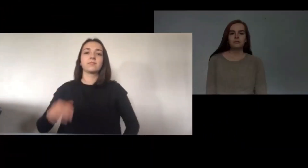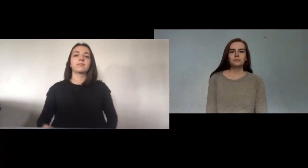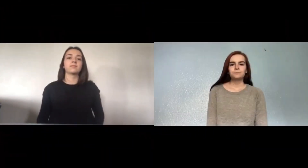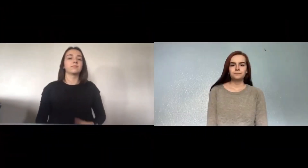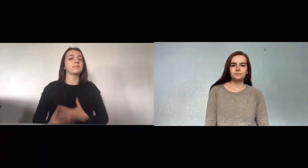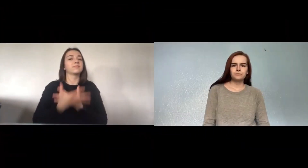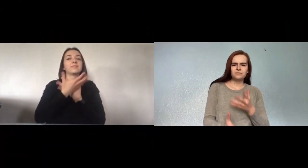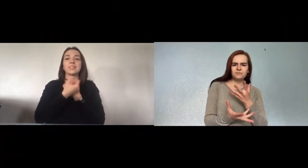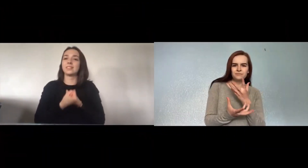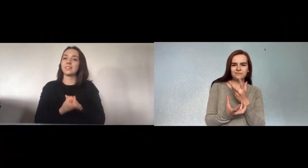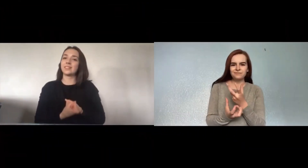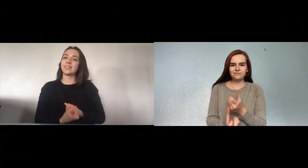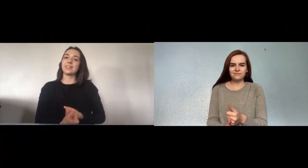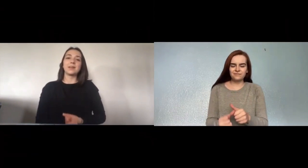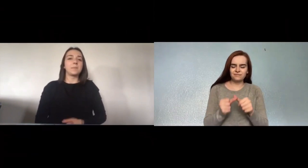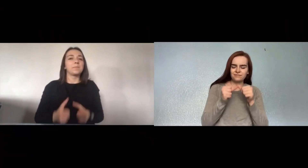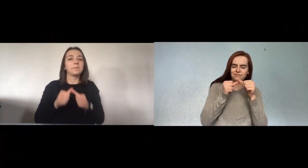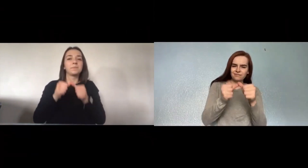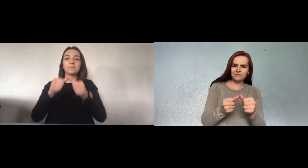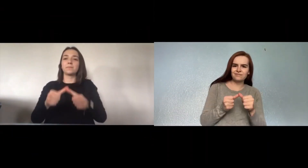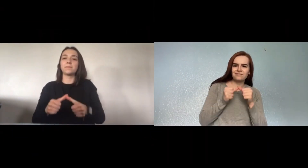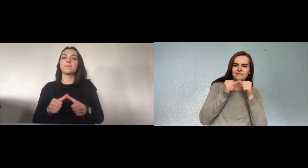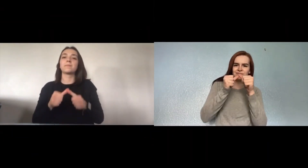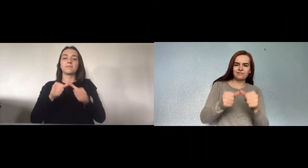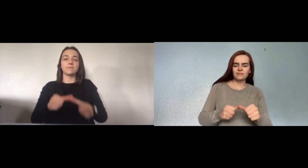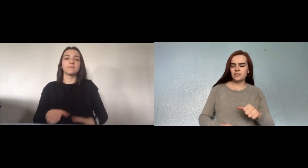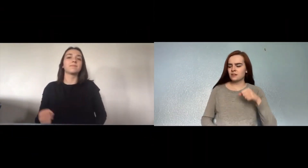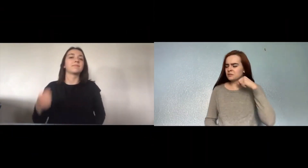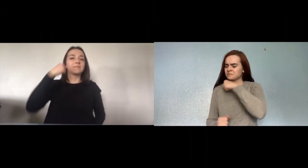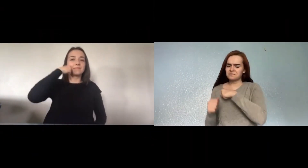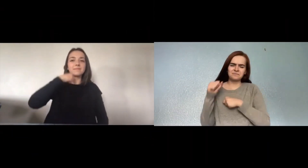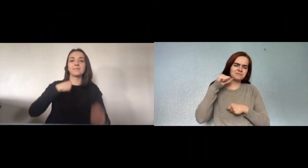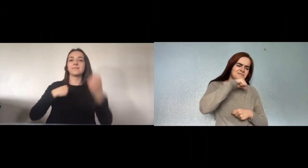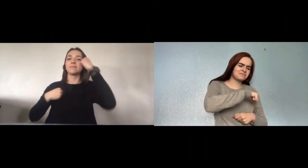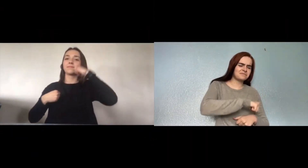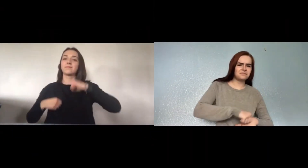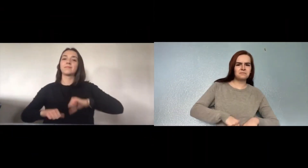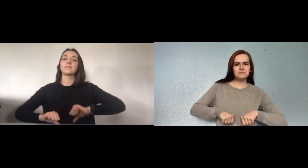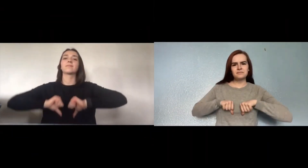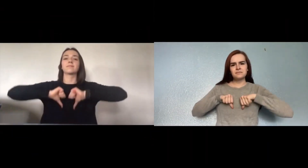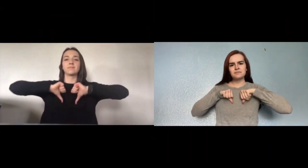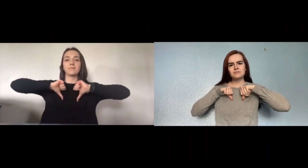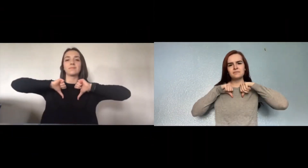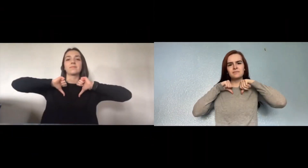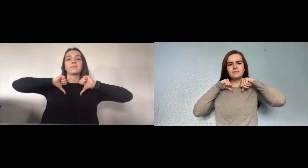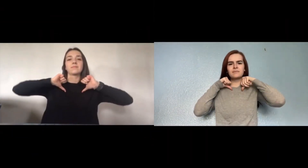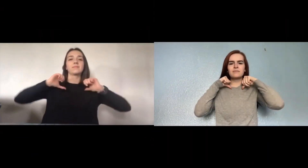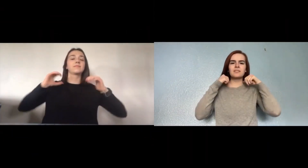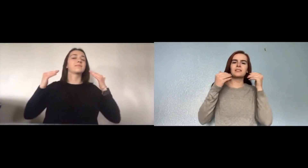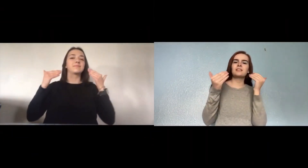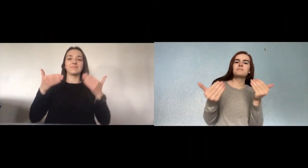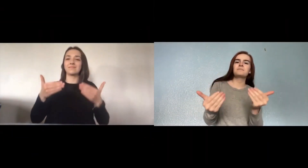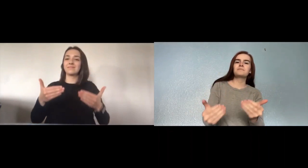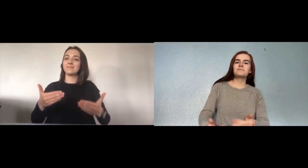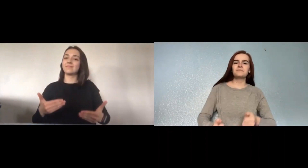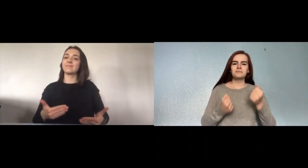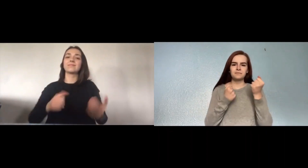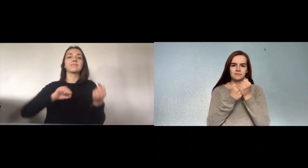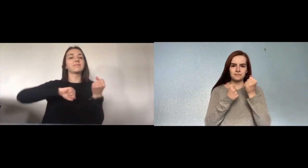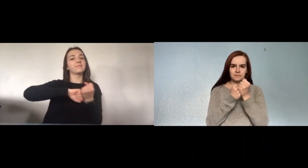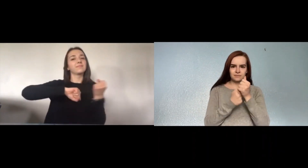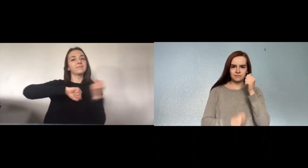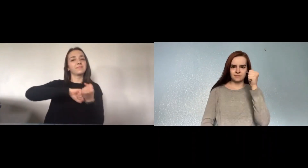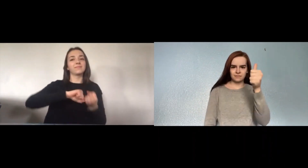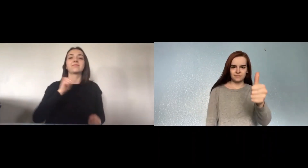away. Hold on tight a little longer. What don't kill you make you stronger. Get back